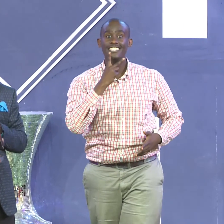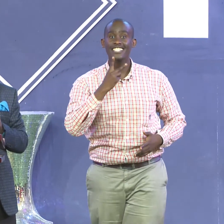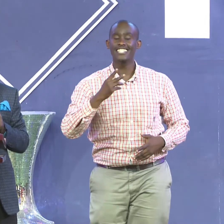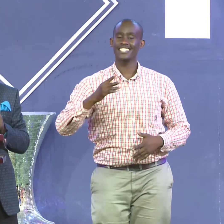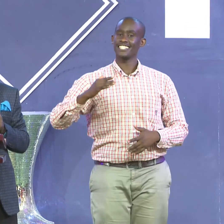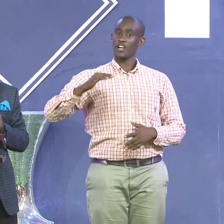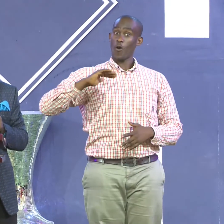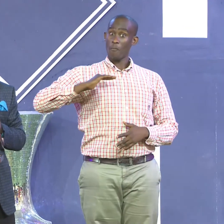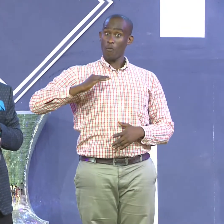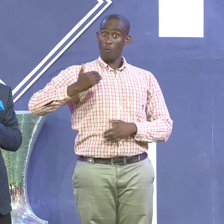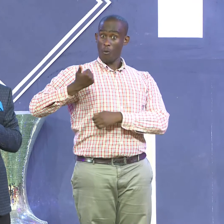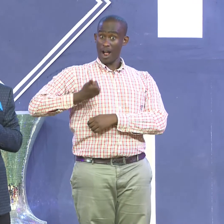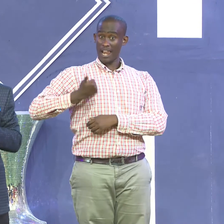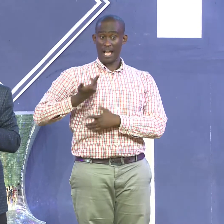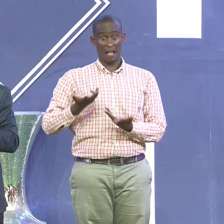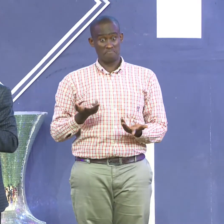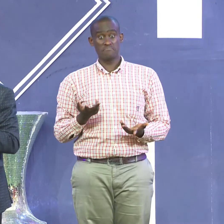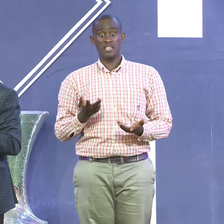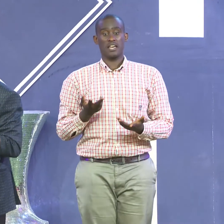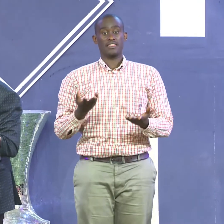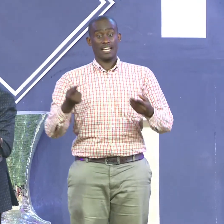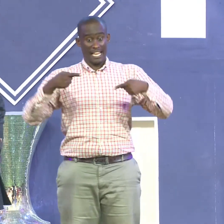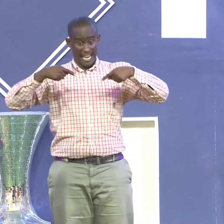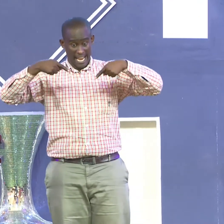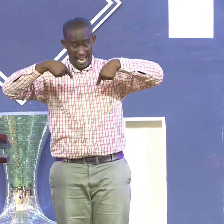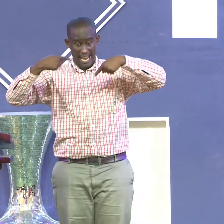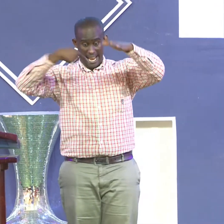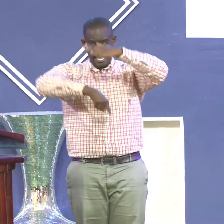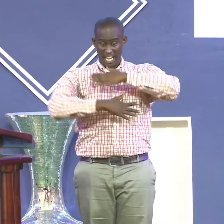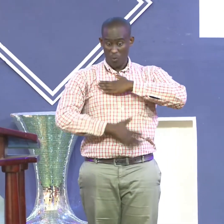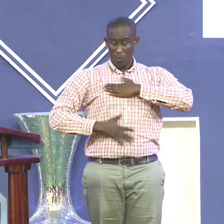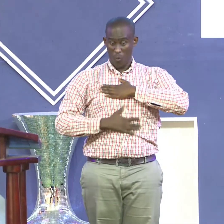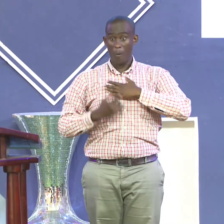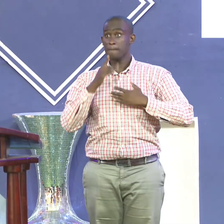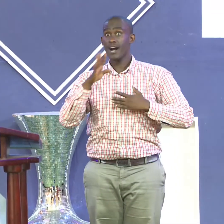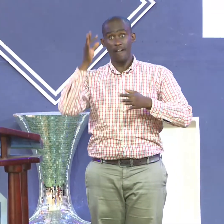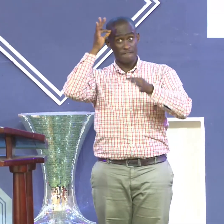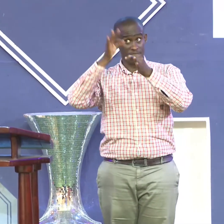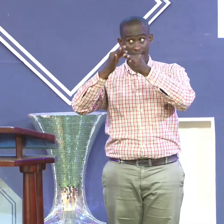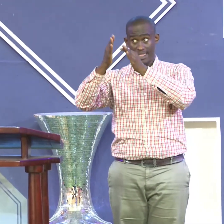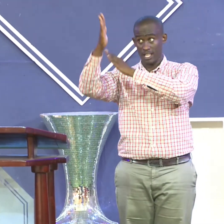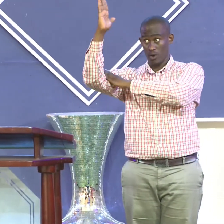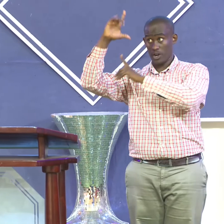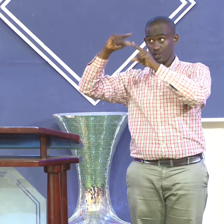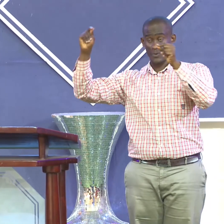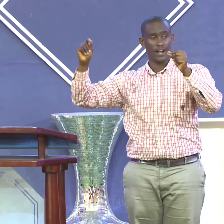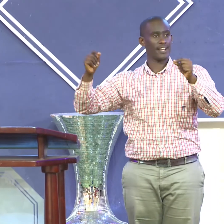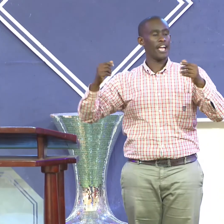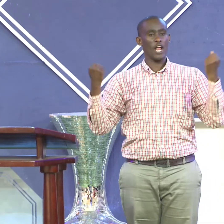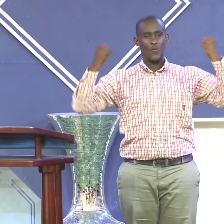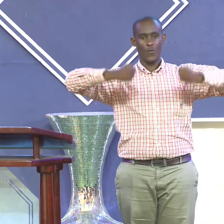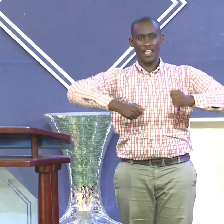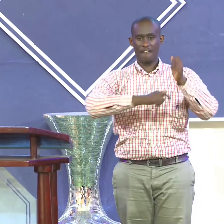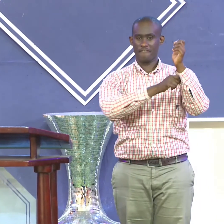From a virgin. He entered by the word of God and put on flesh. And